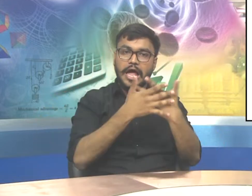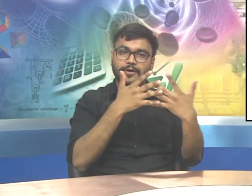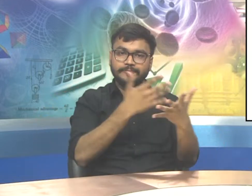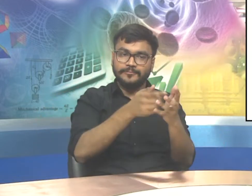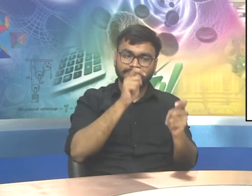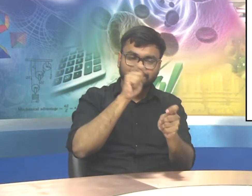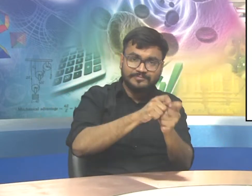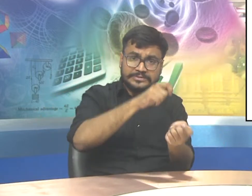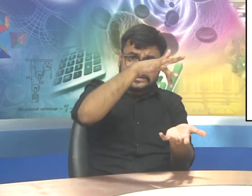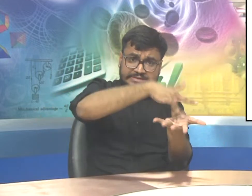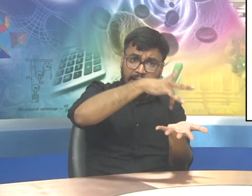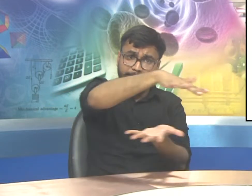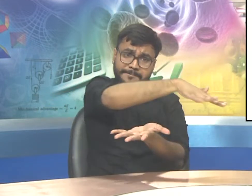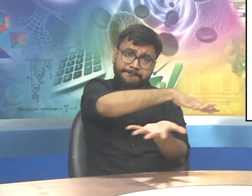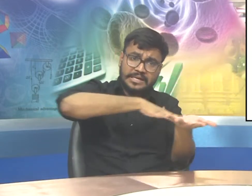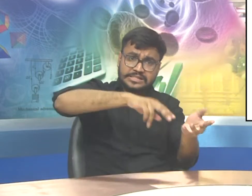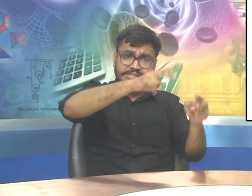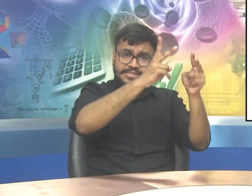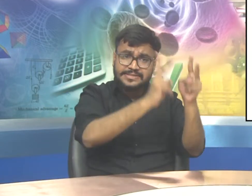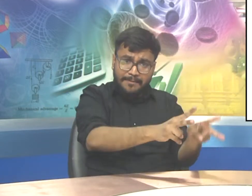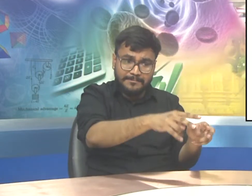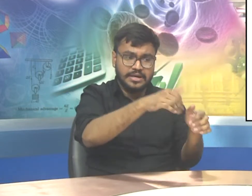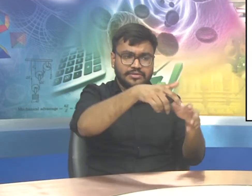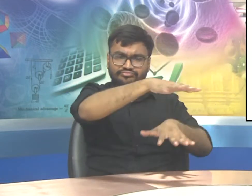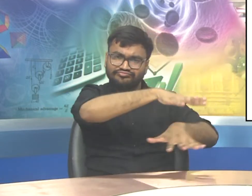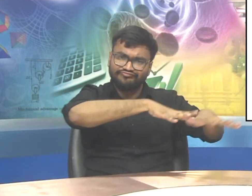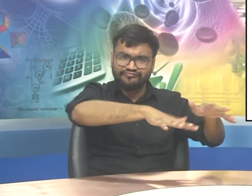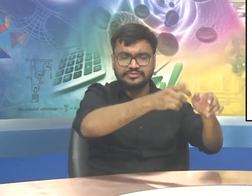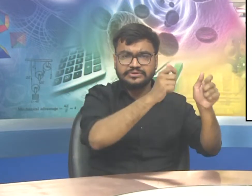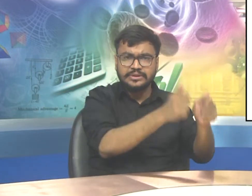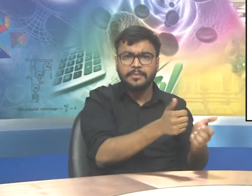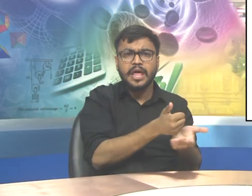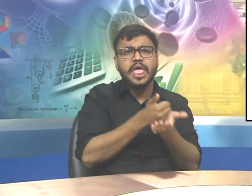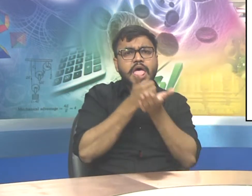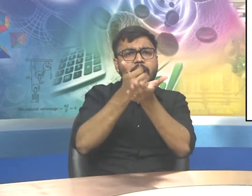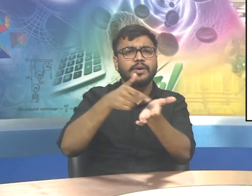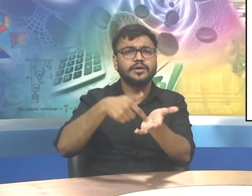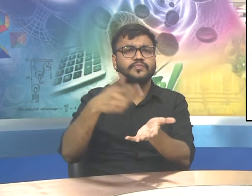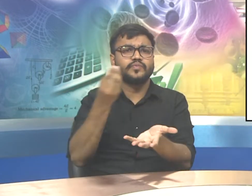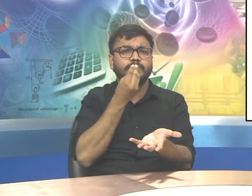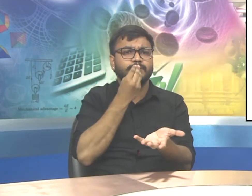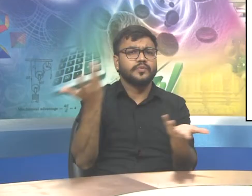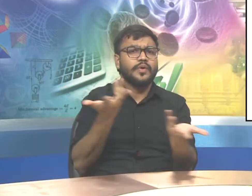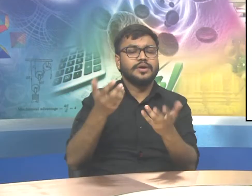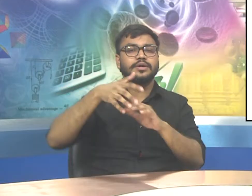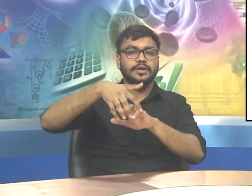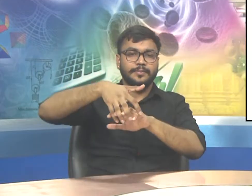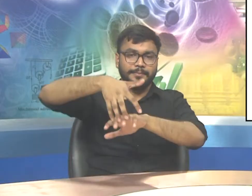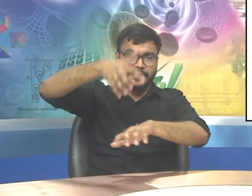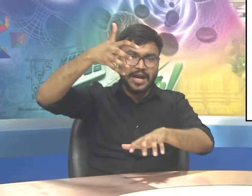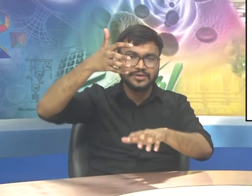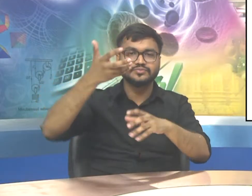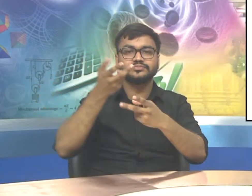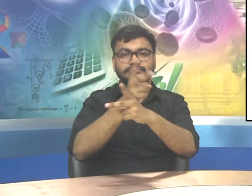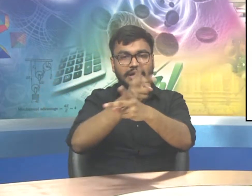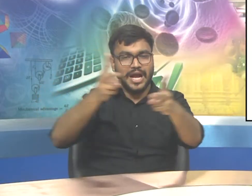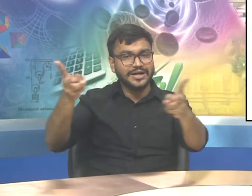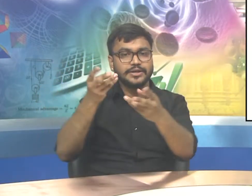living permanently in one place, they needed animals to